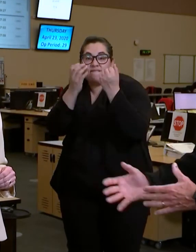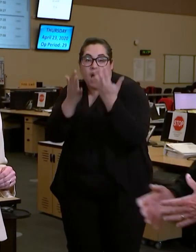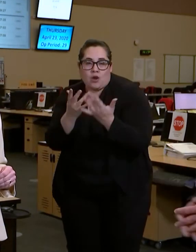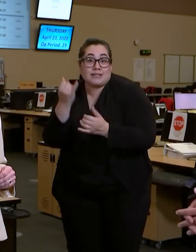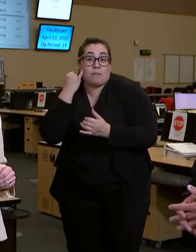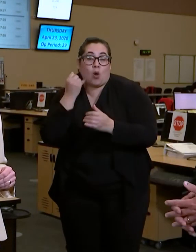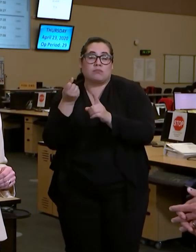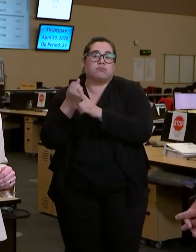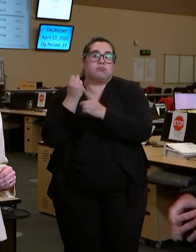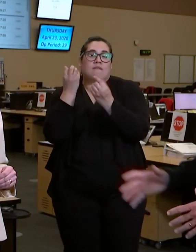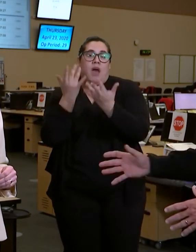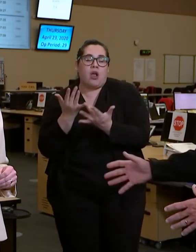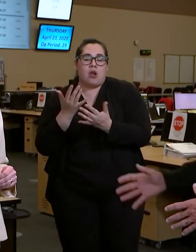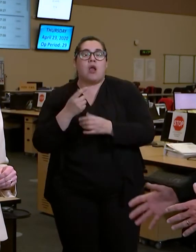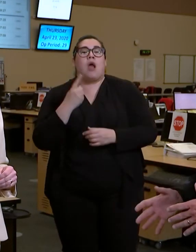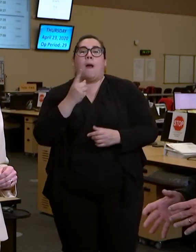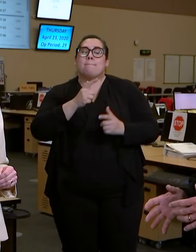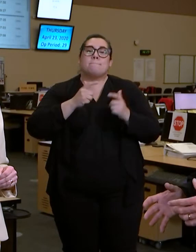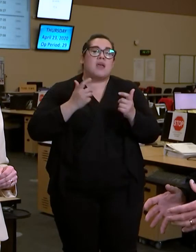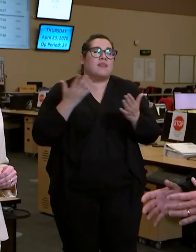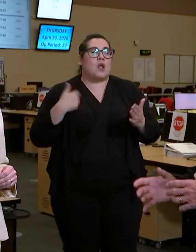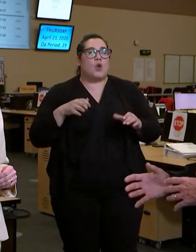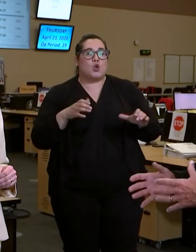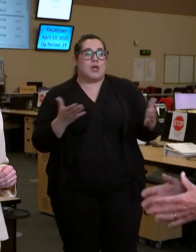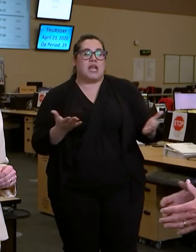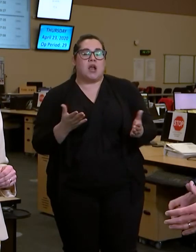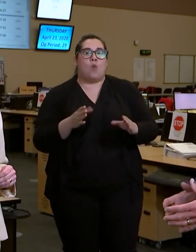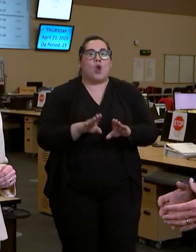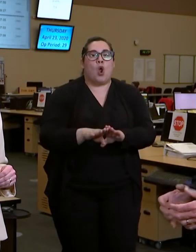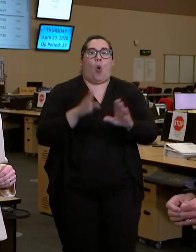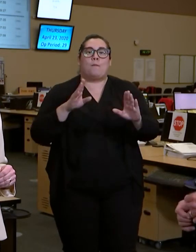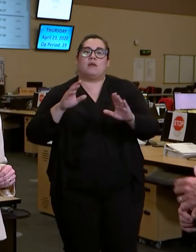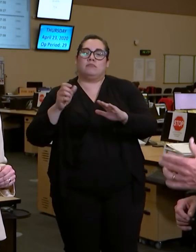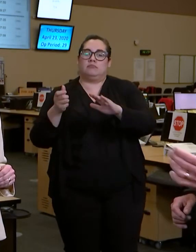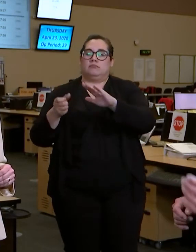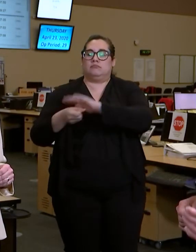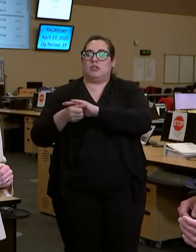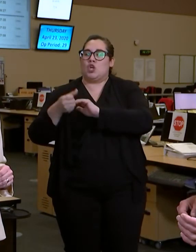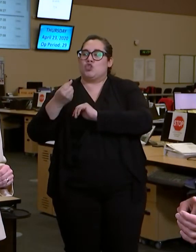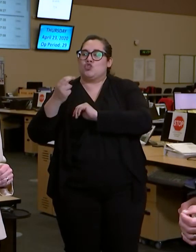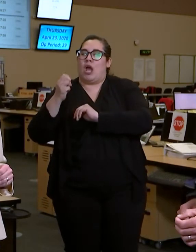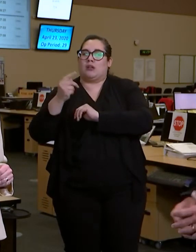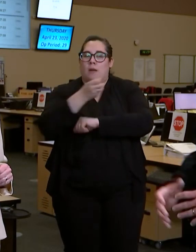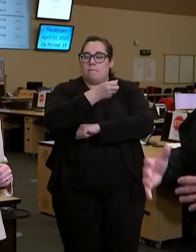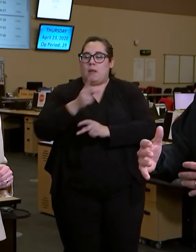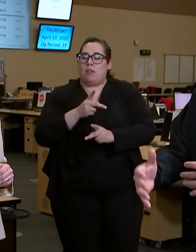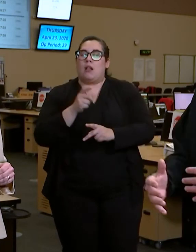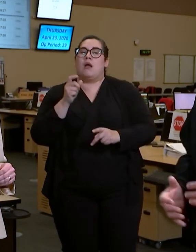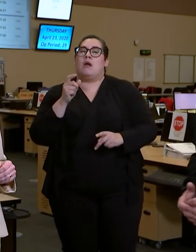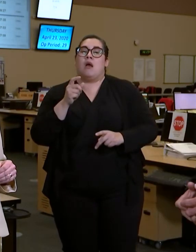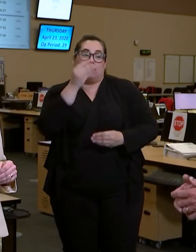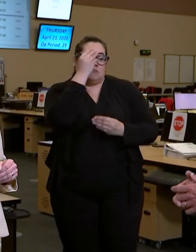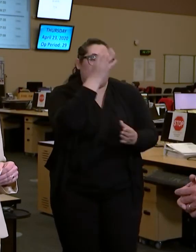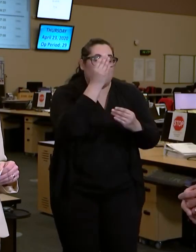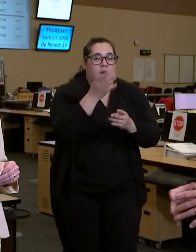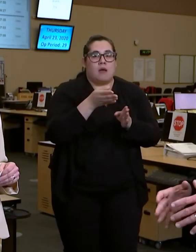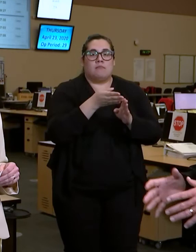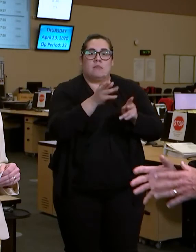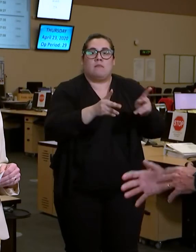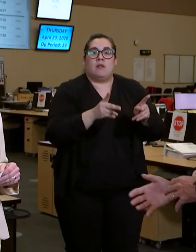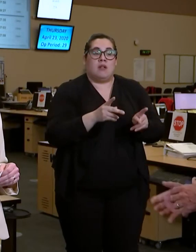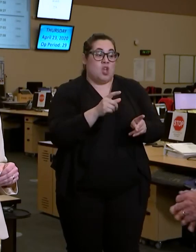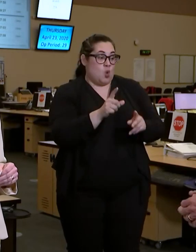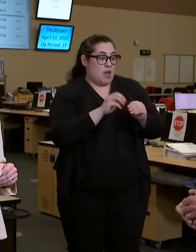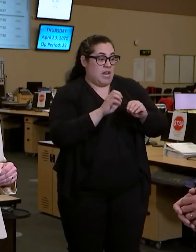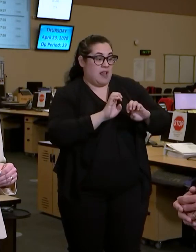Let's say that were to happen. One of our big things that we do here is opening up shelters, notifying the public. Are you in an evacuation area? Do